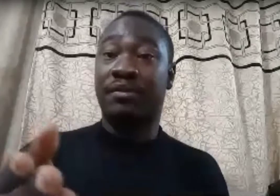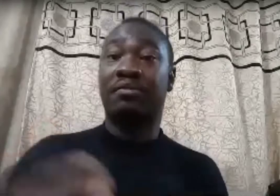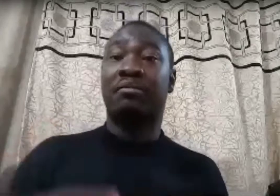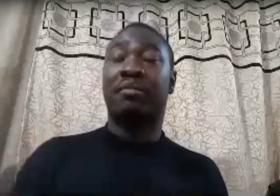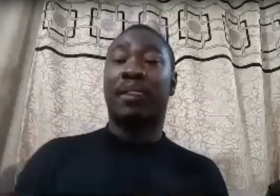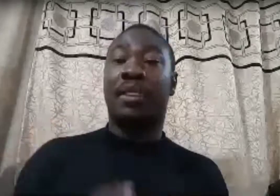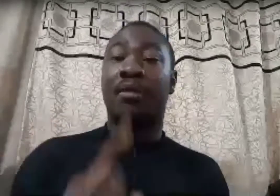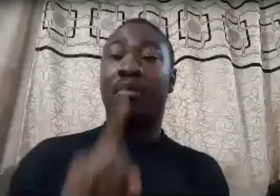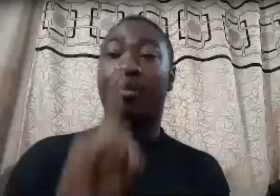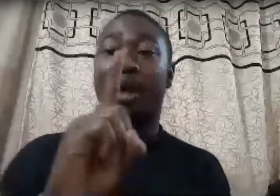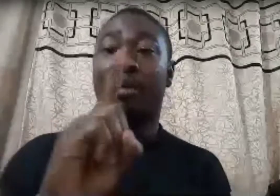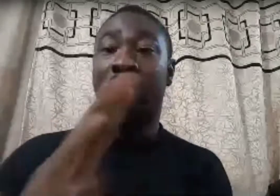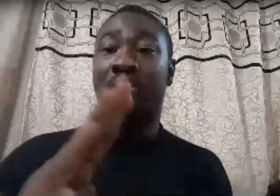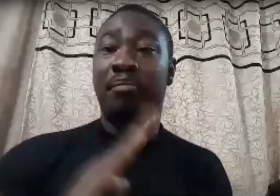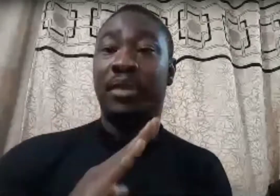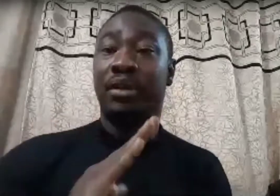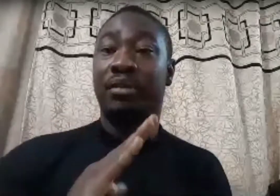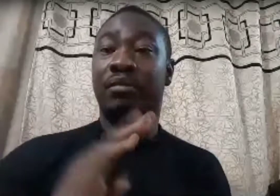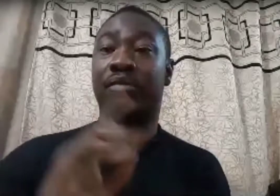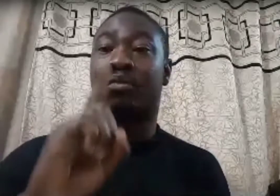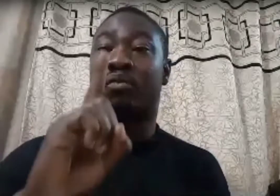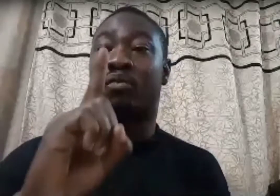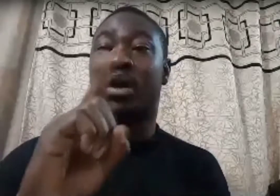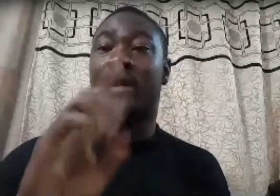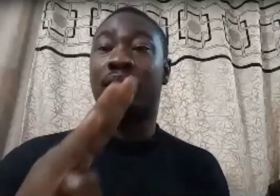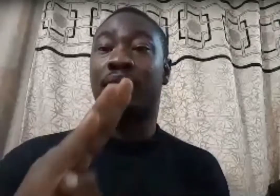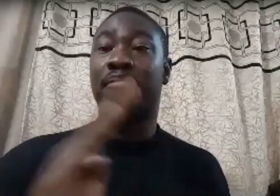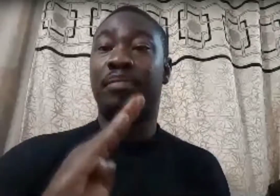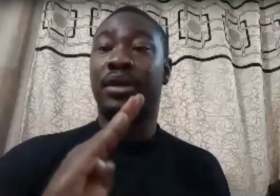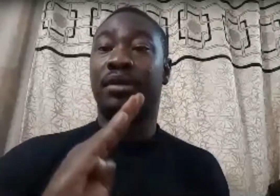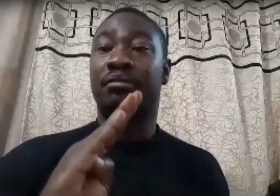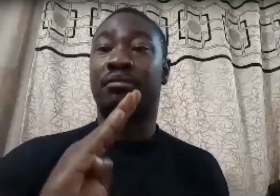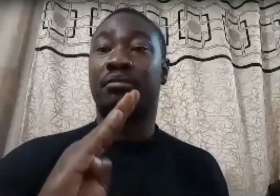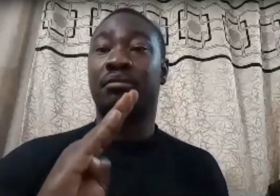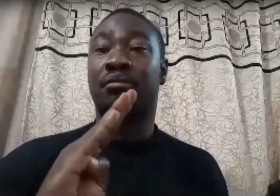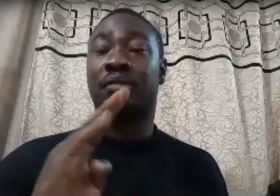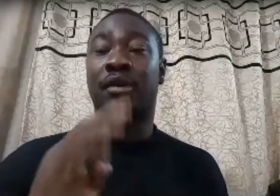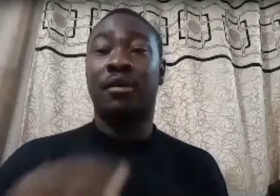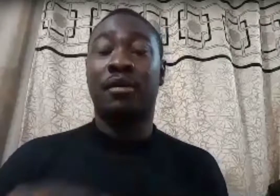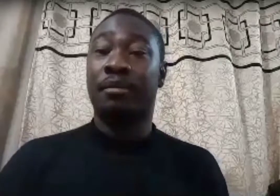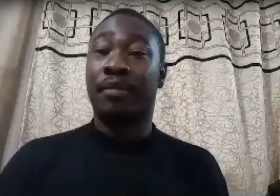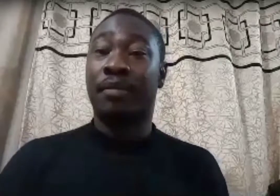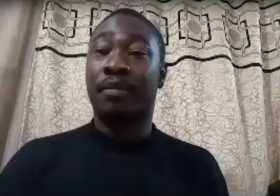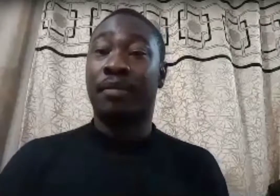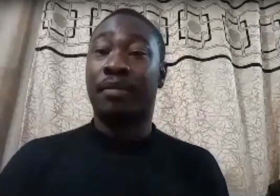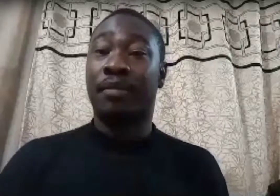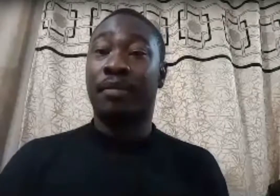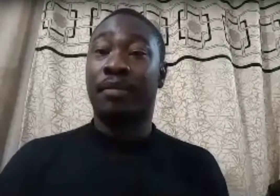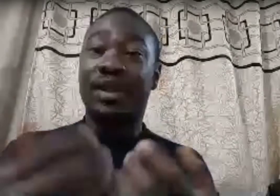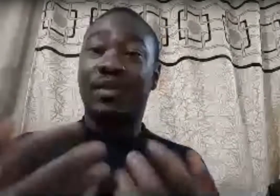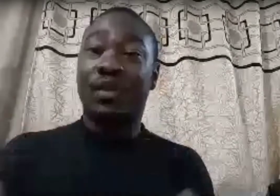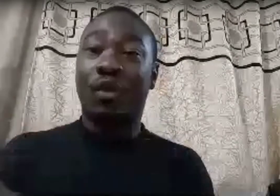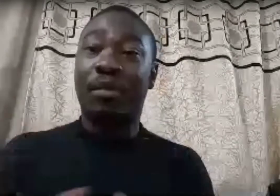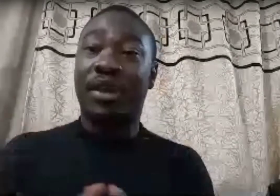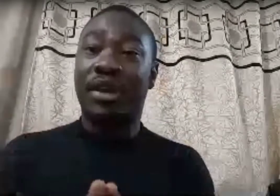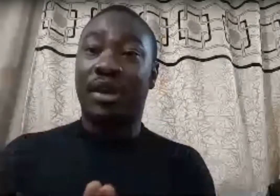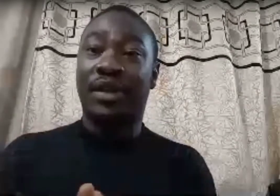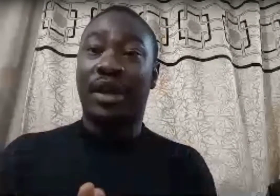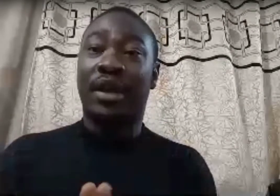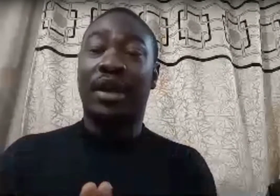1 billion. But as it is with all beginners, I understand that the first method I taught you is the one that